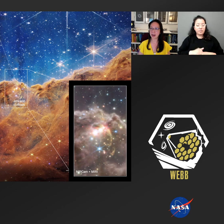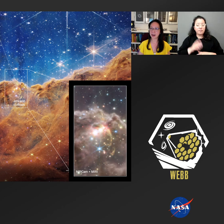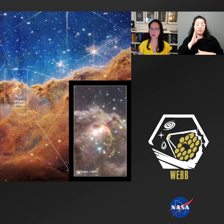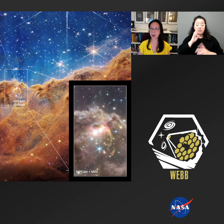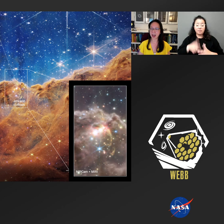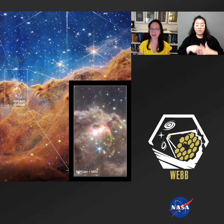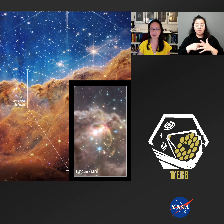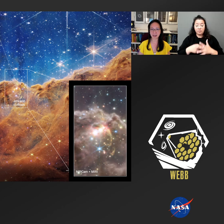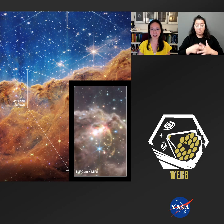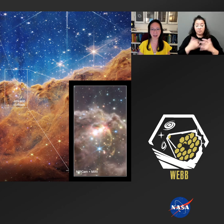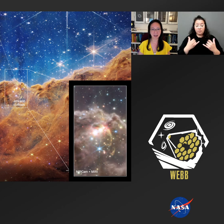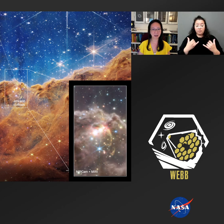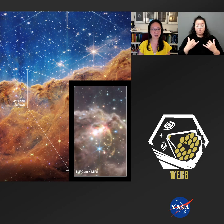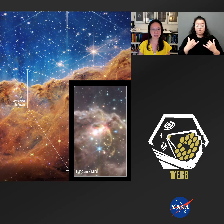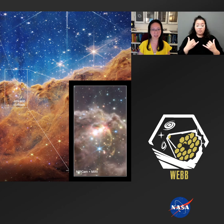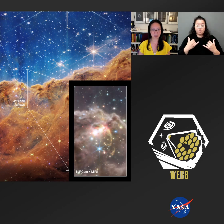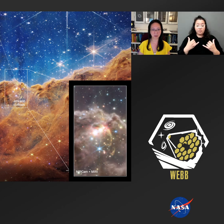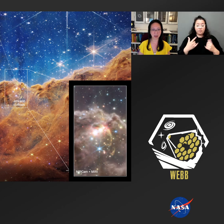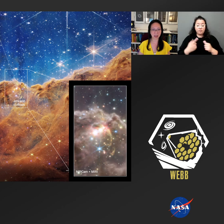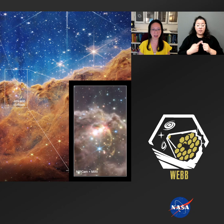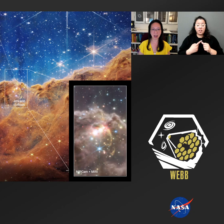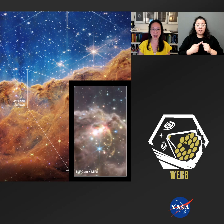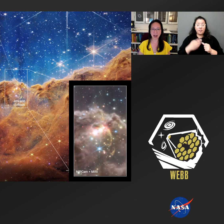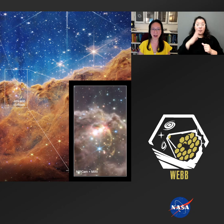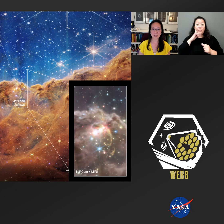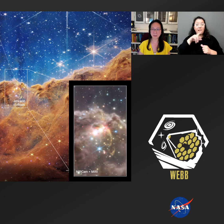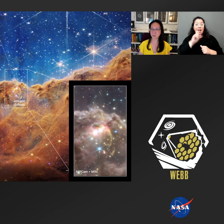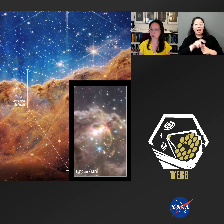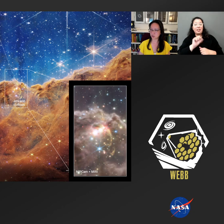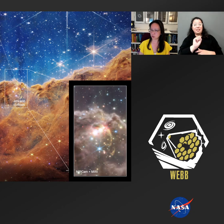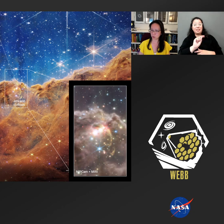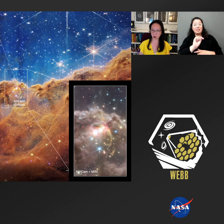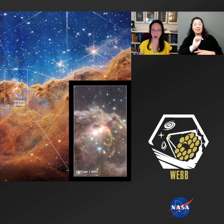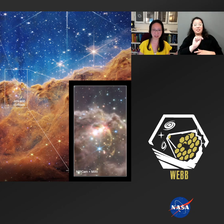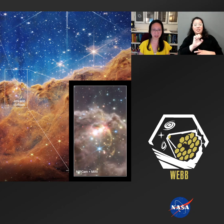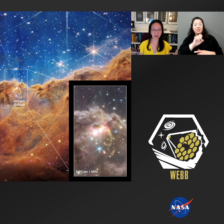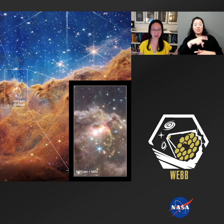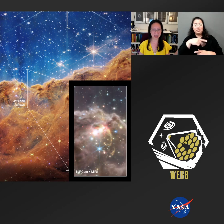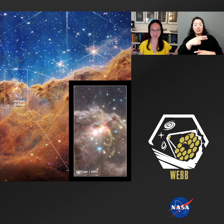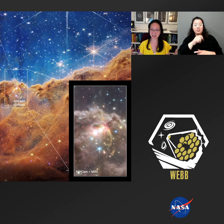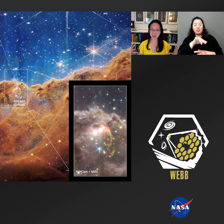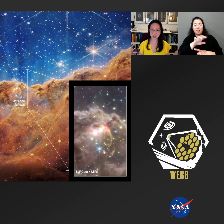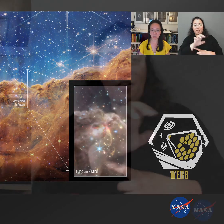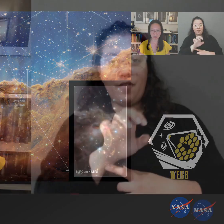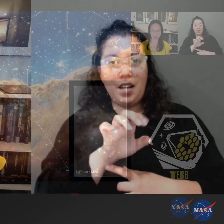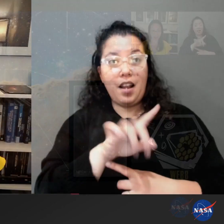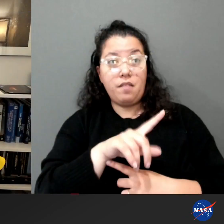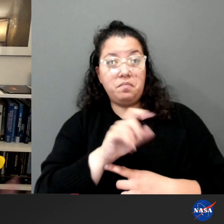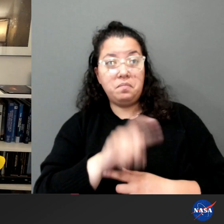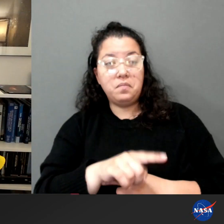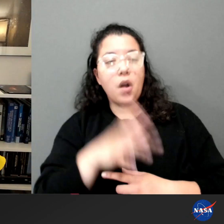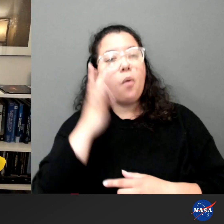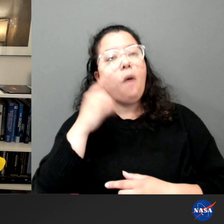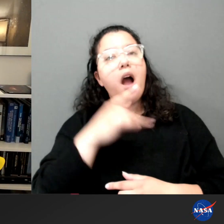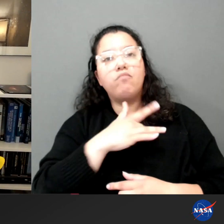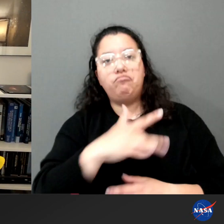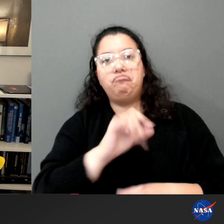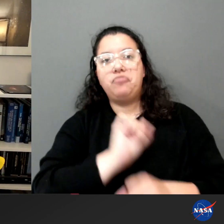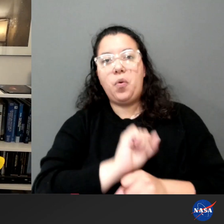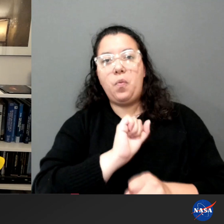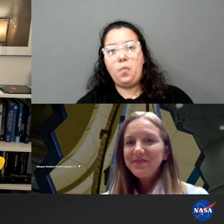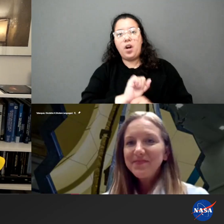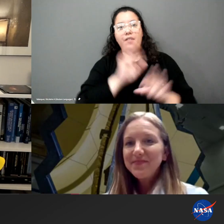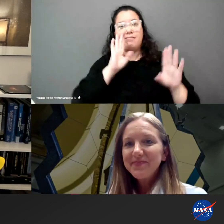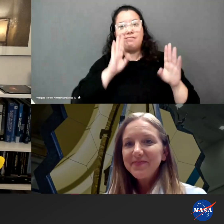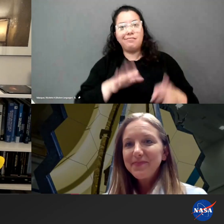by asking you, Stefanie, because you work on things in the solar system. And